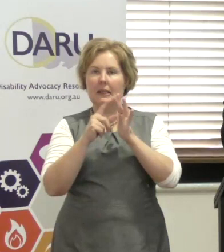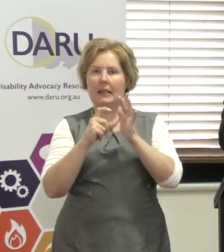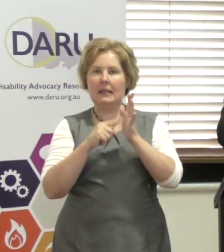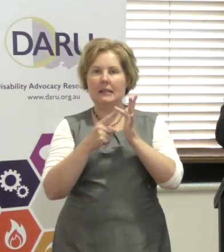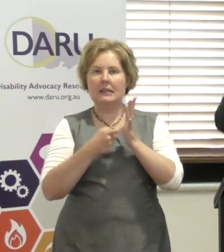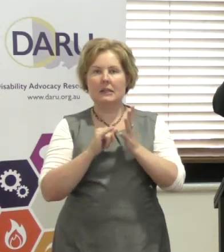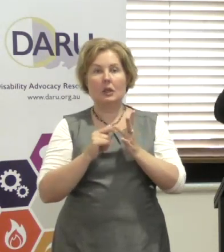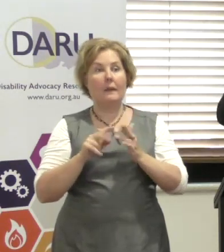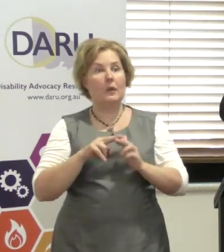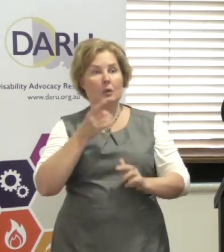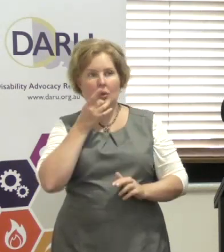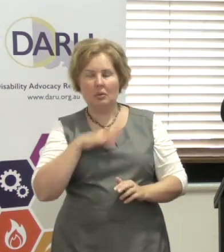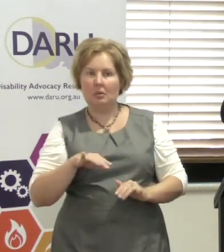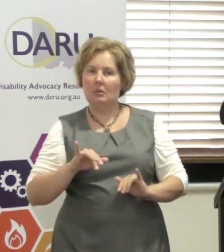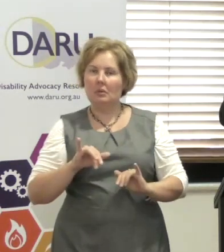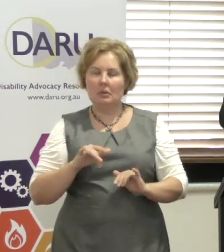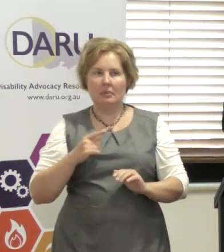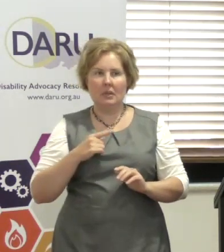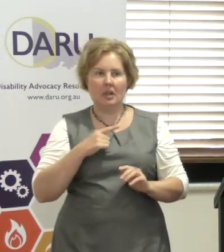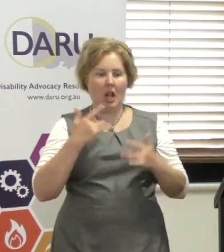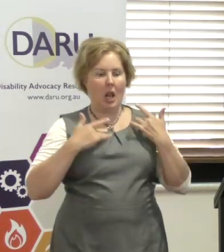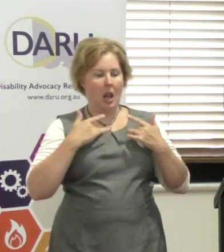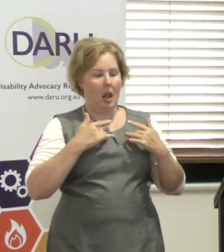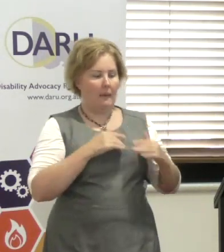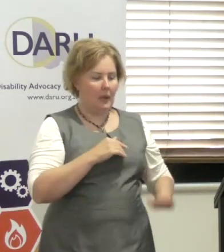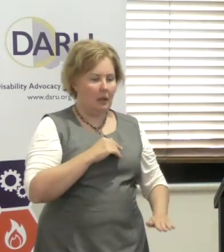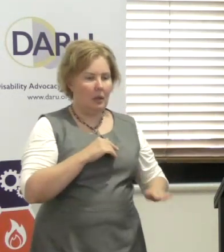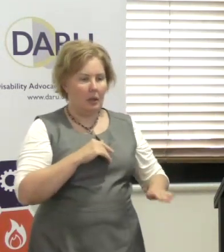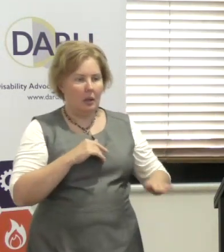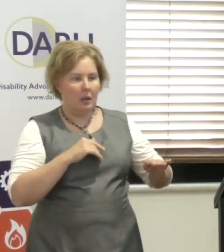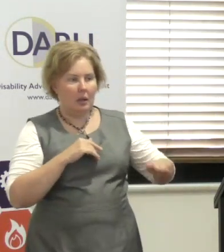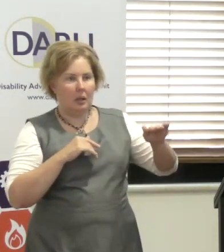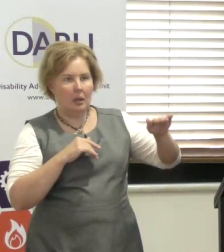you're carrying it through. Where this sits in the life trajectory is so vital.